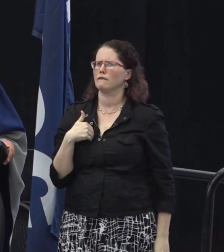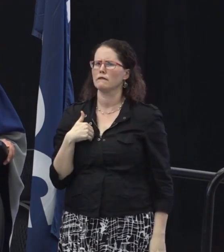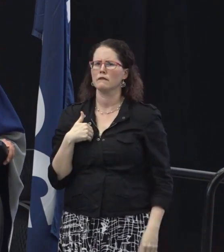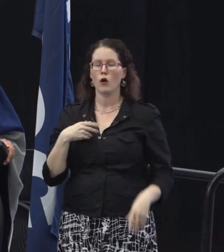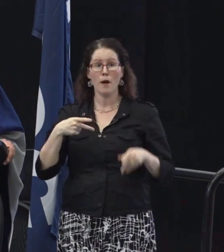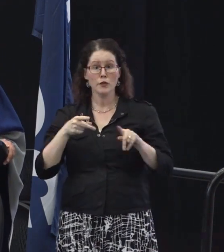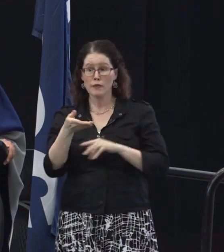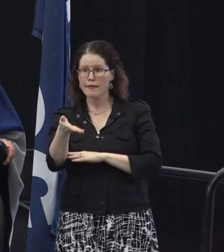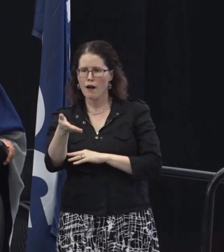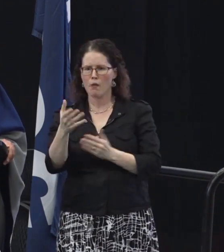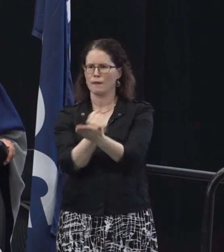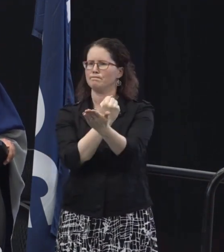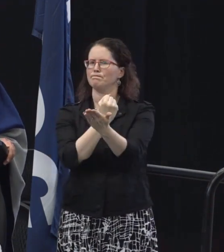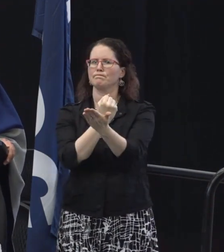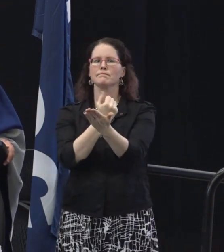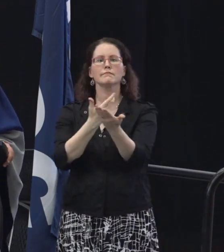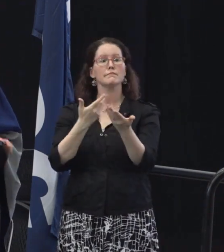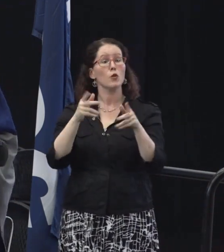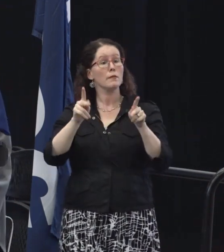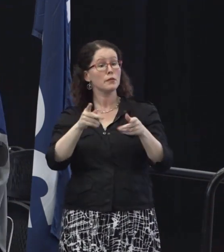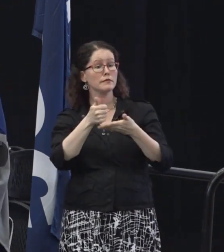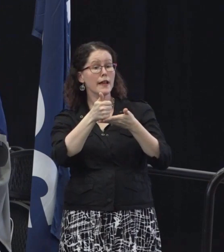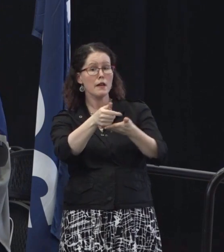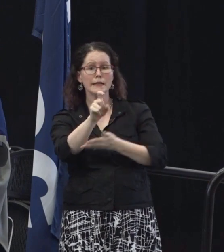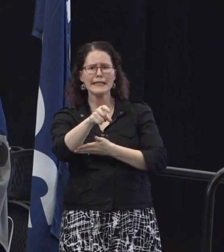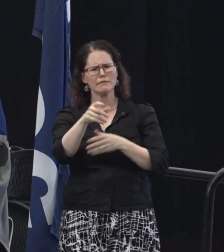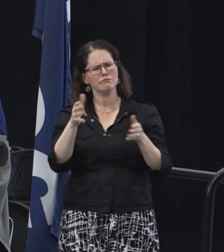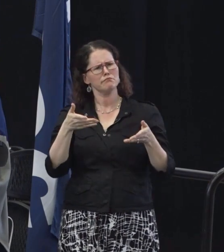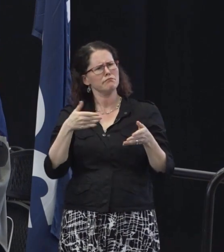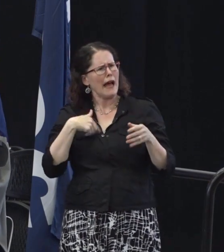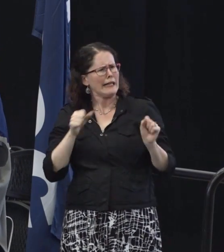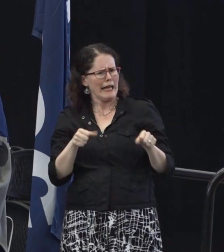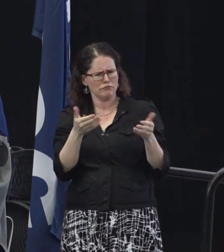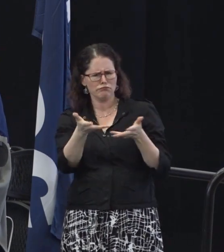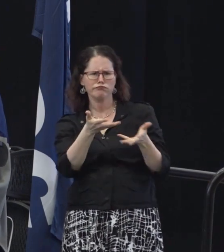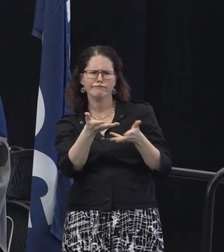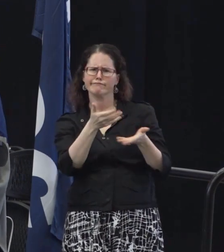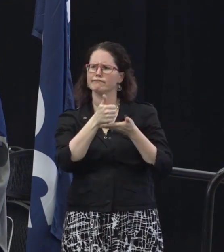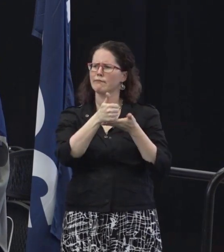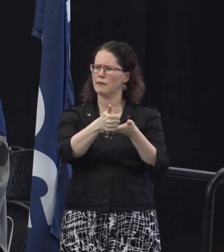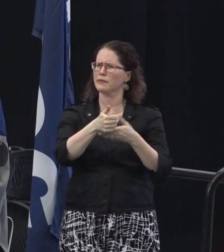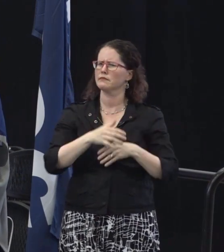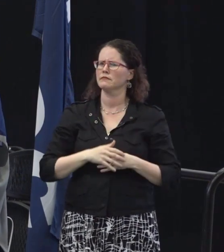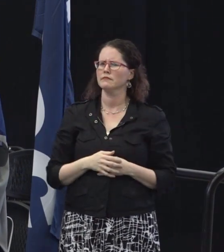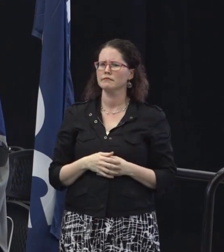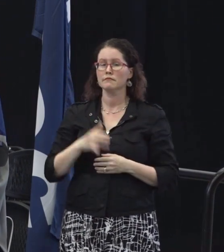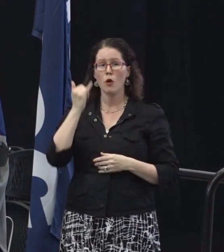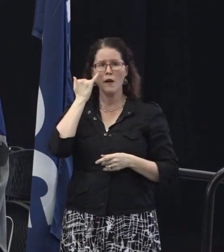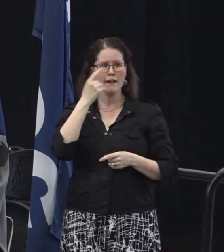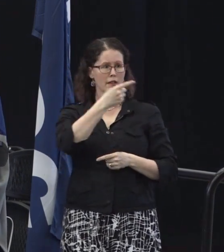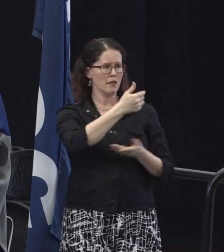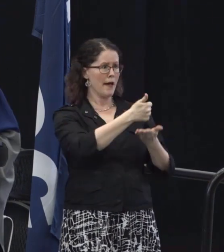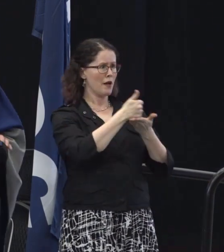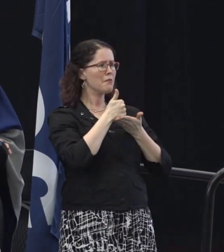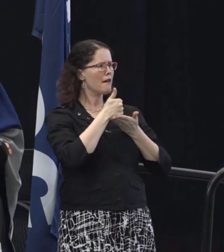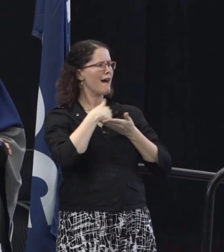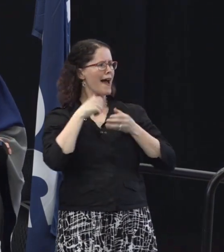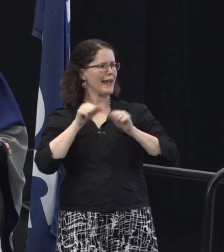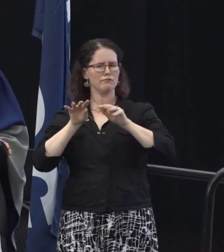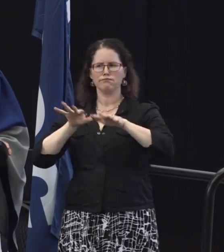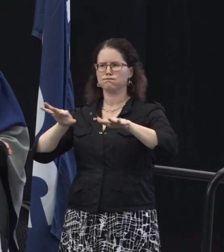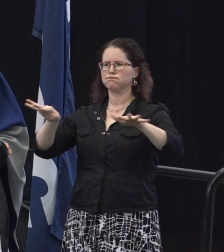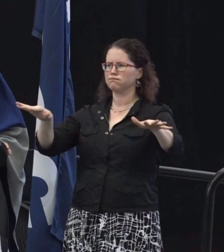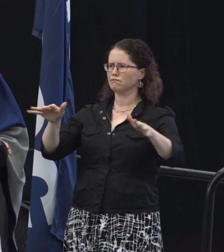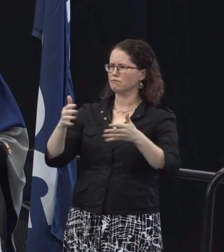simply provide a helping hand to someone in need, or in essence, to pay forward a kind gesture. And this